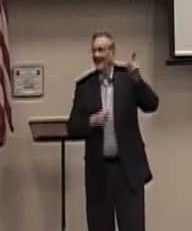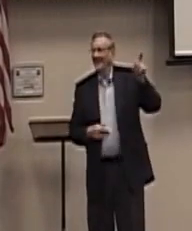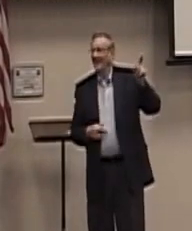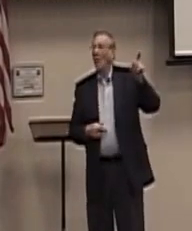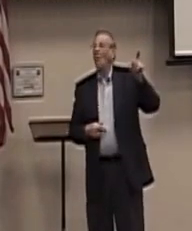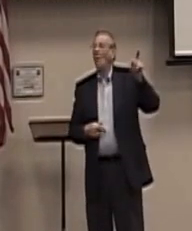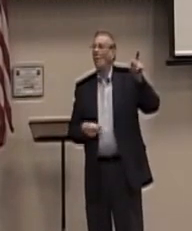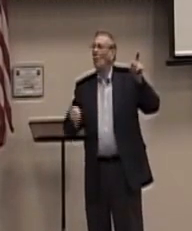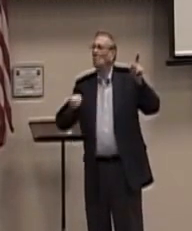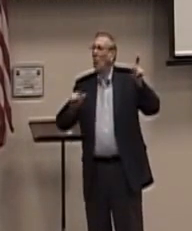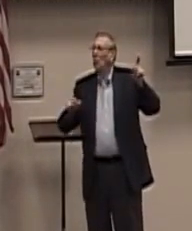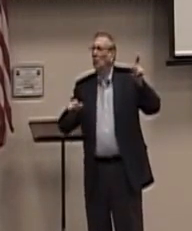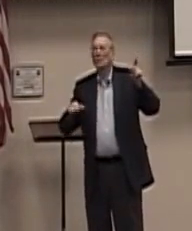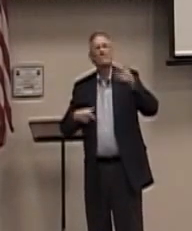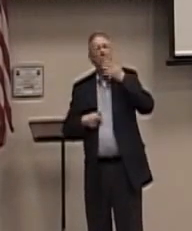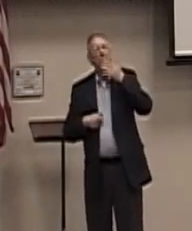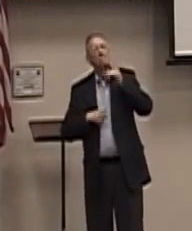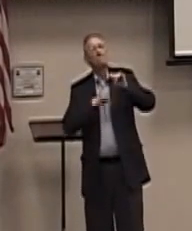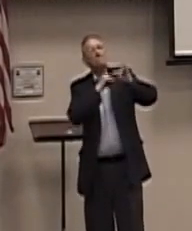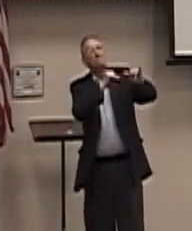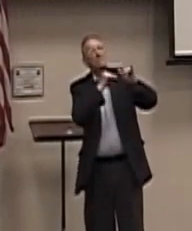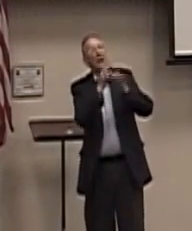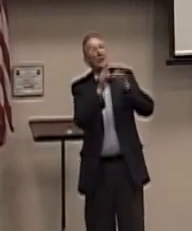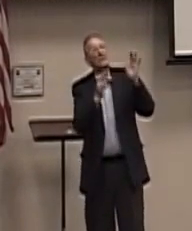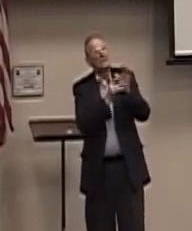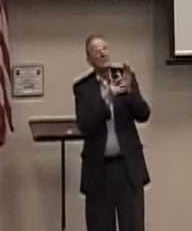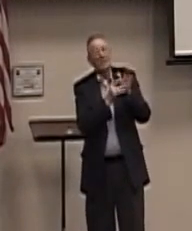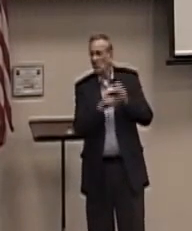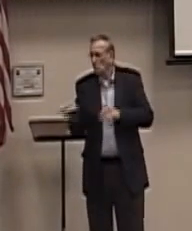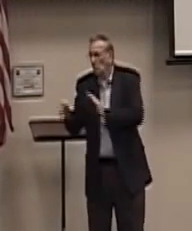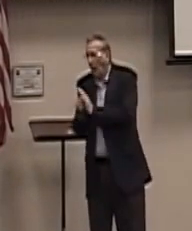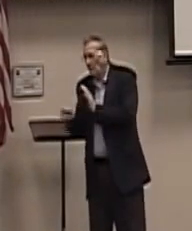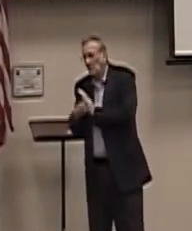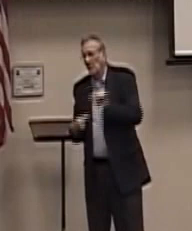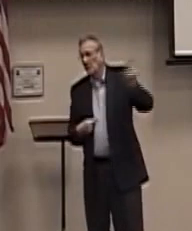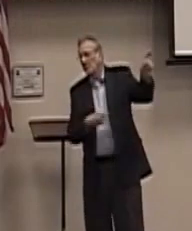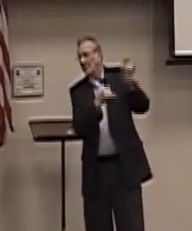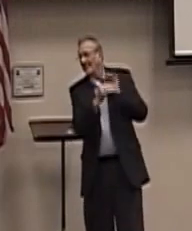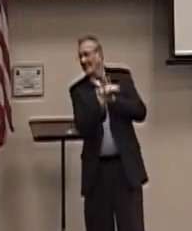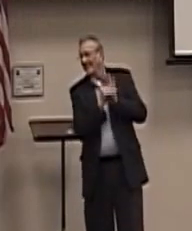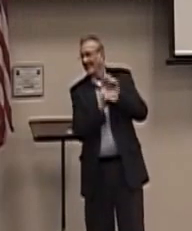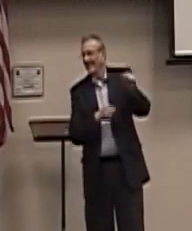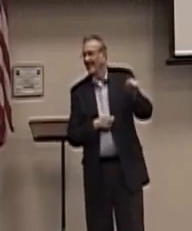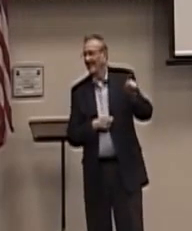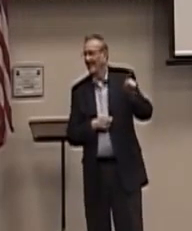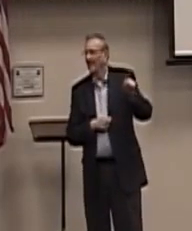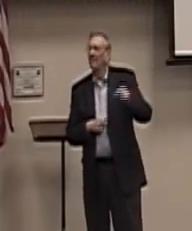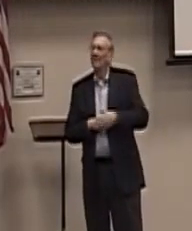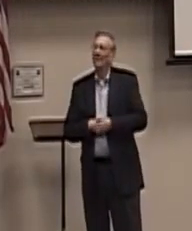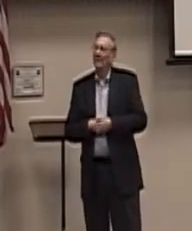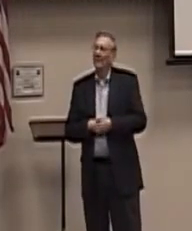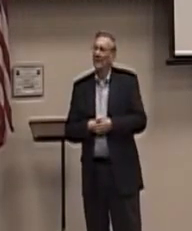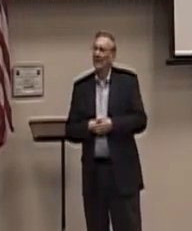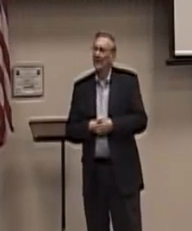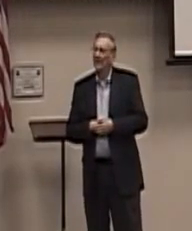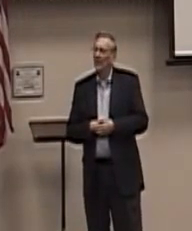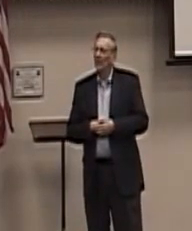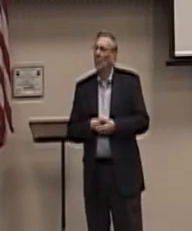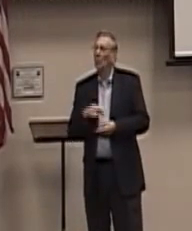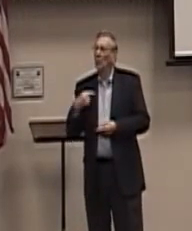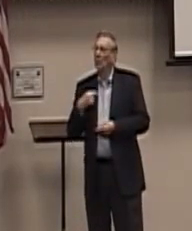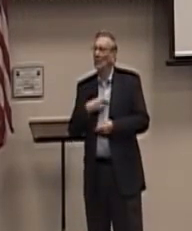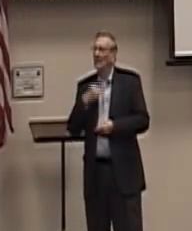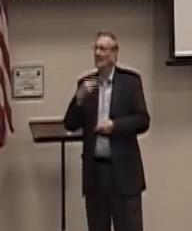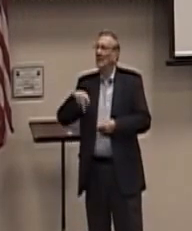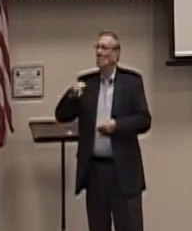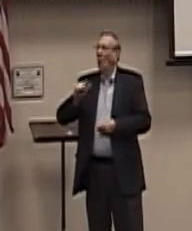what's Paul doing? He's being like Jesus as he carries out his mission. And part of being like Jesus and carrying out that mission, we see